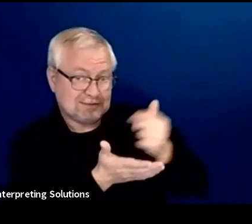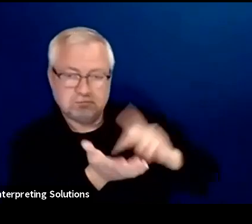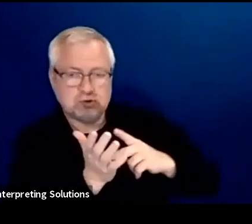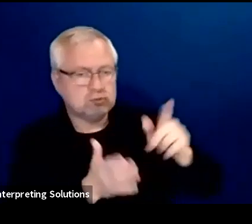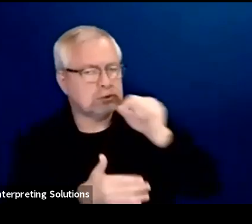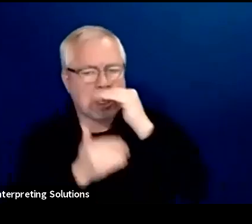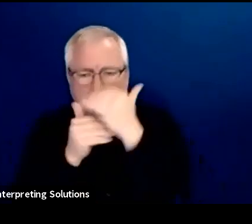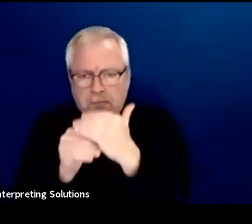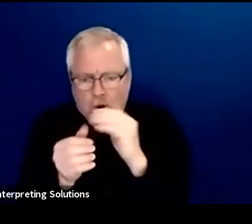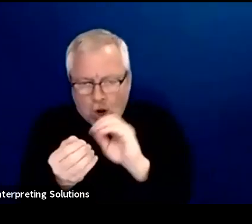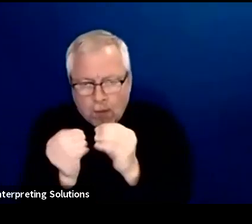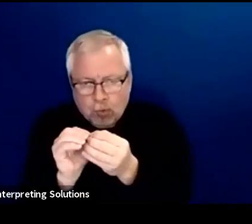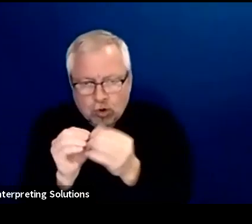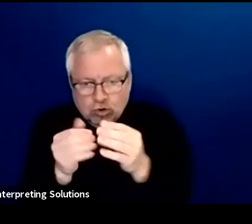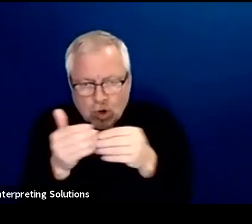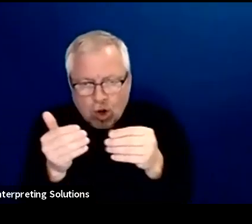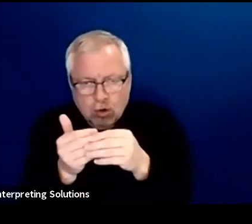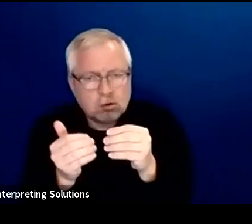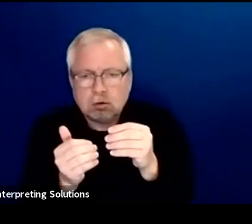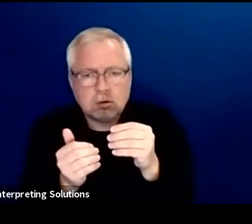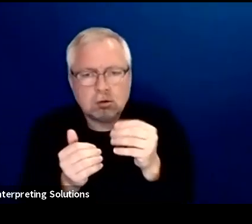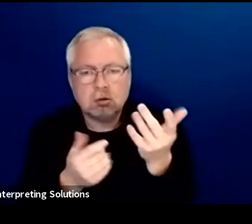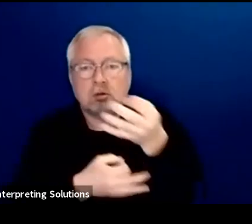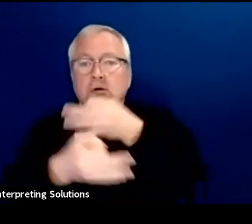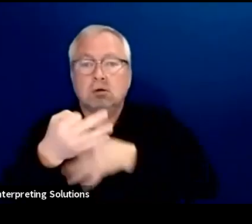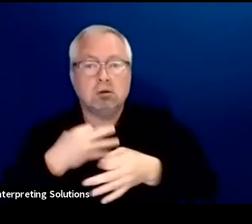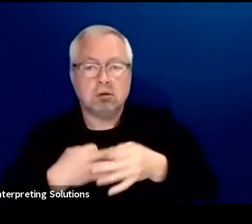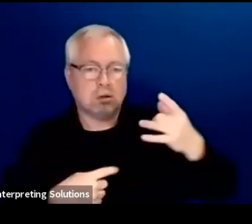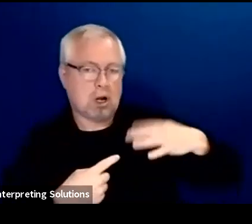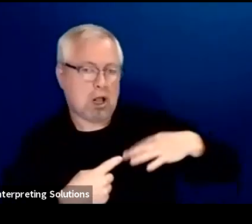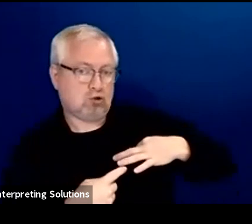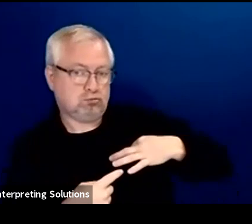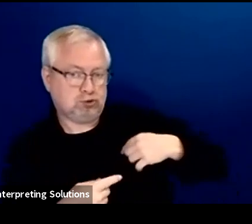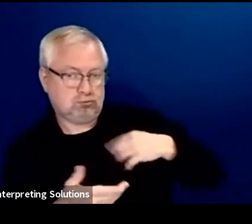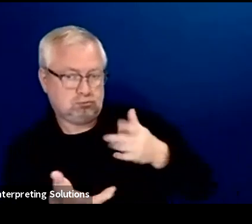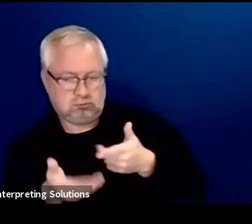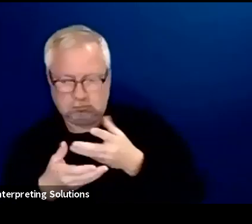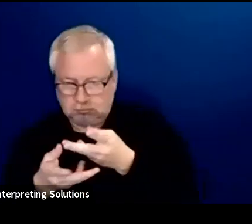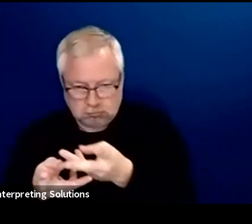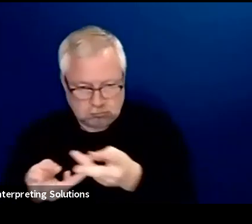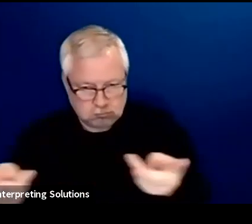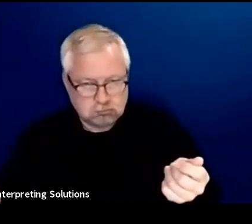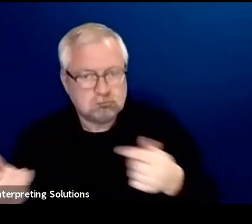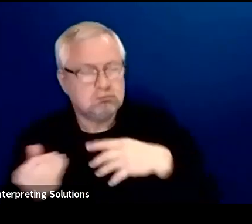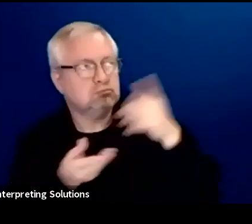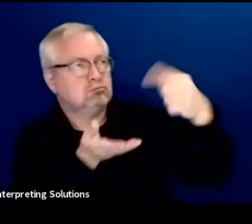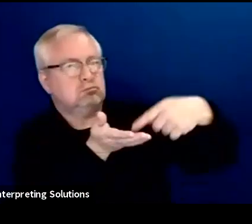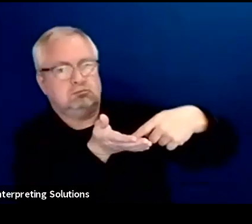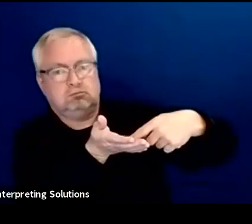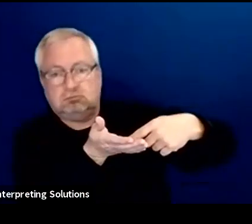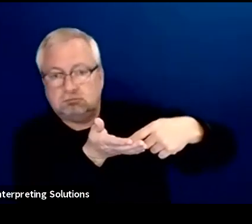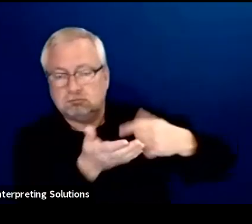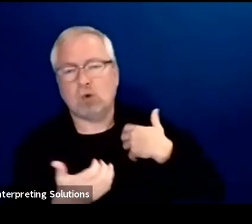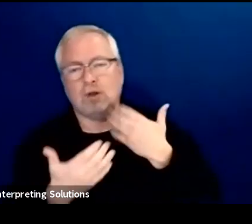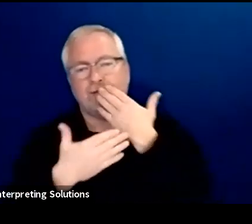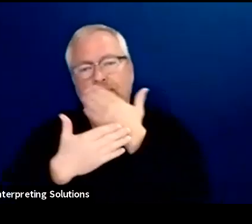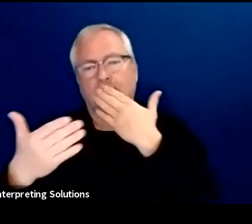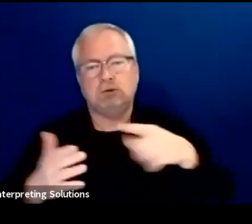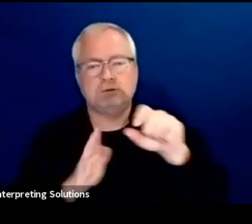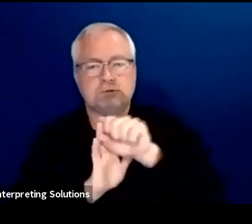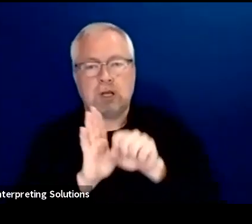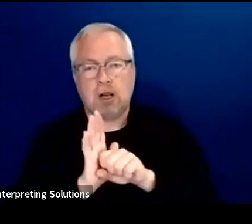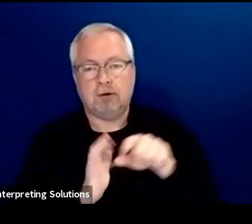determined most importantly by the eligibility of the costs. I want to thank the state's GIS and information